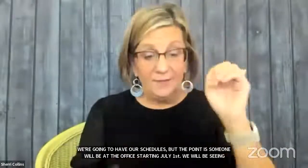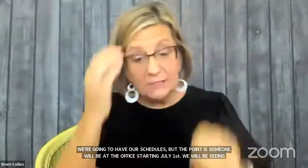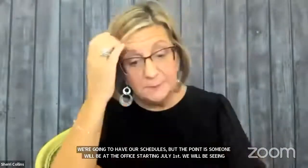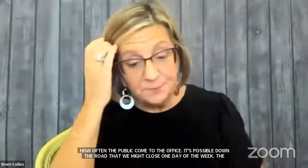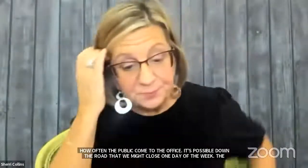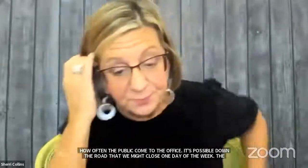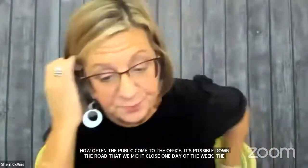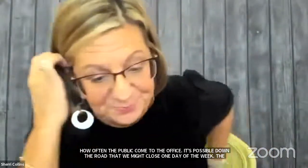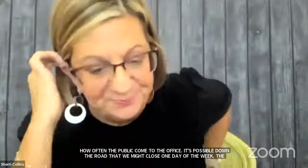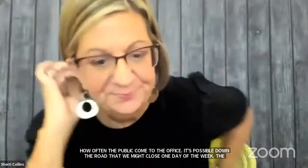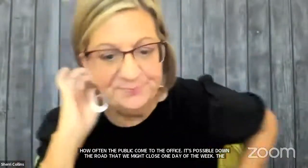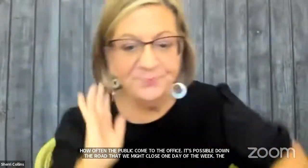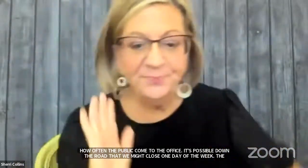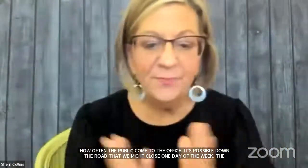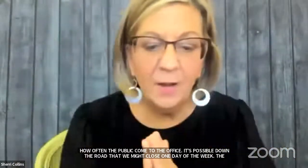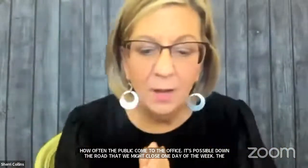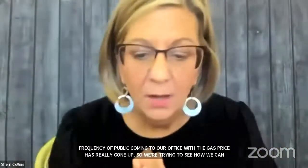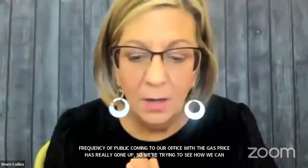our office.